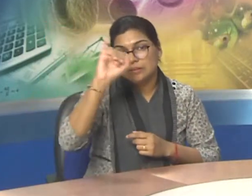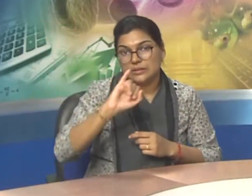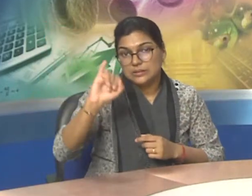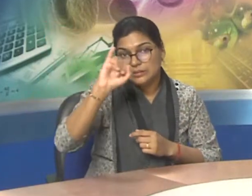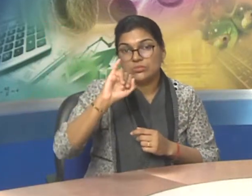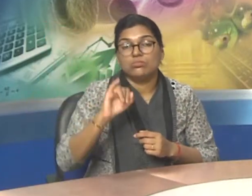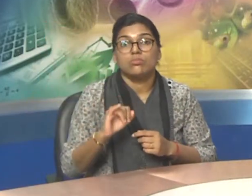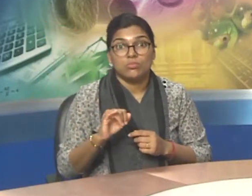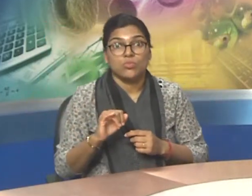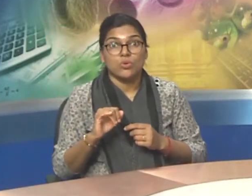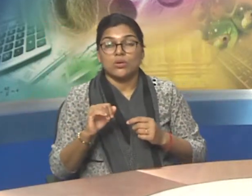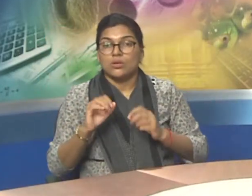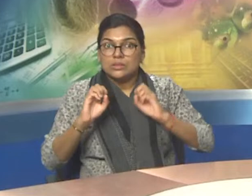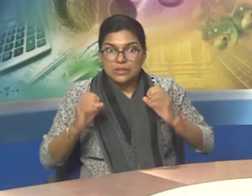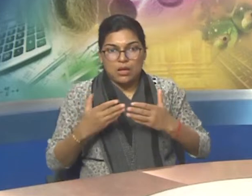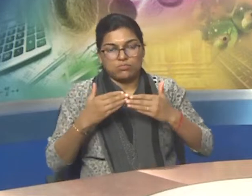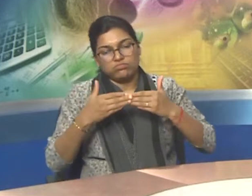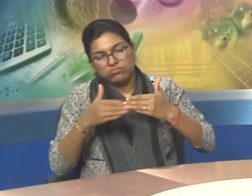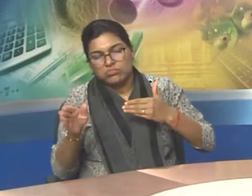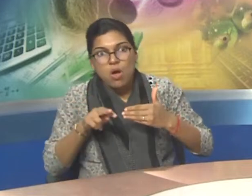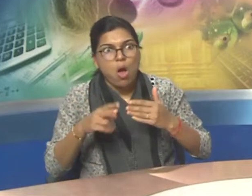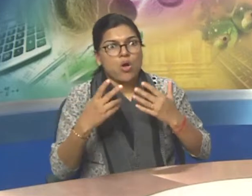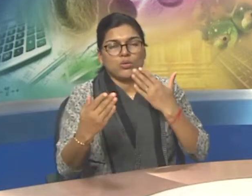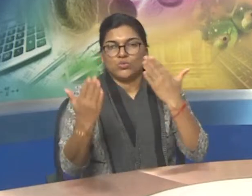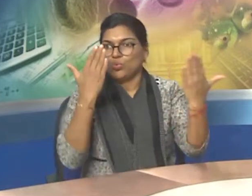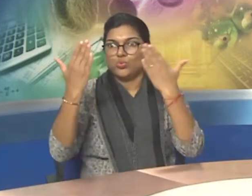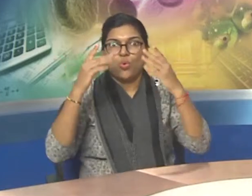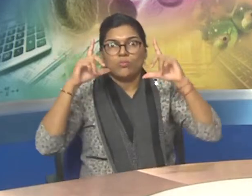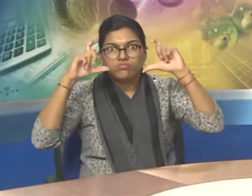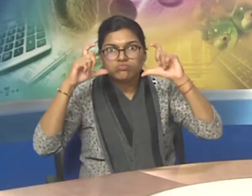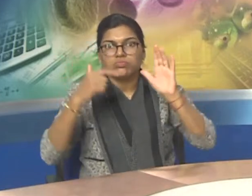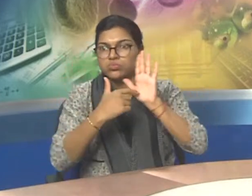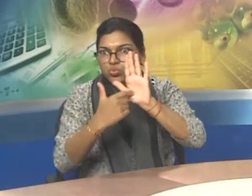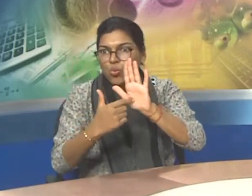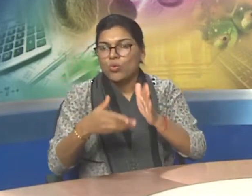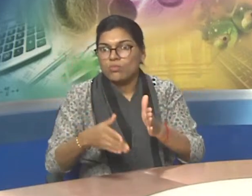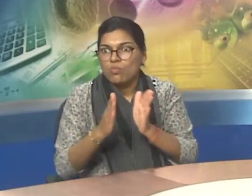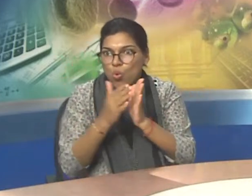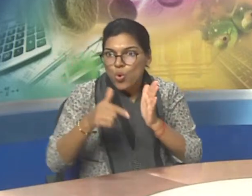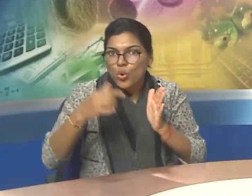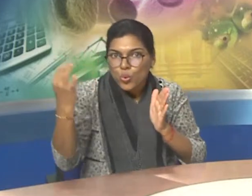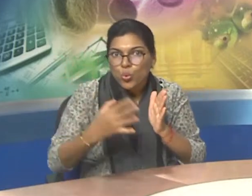The next point is sixth point, which is display of books.